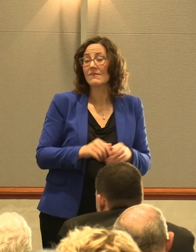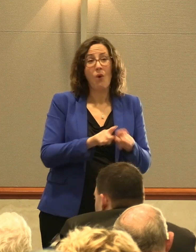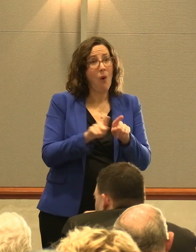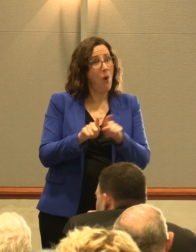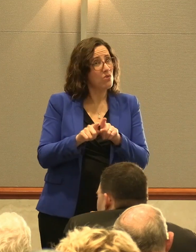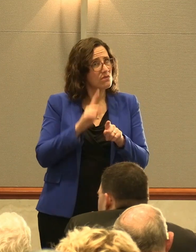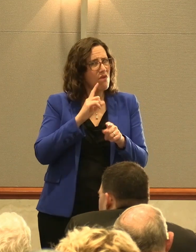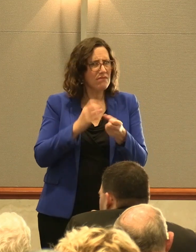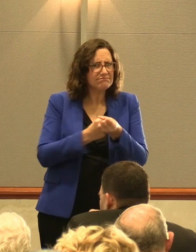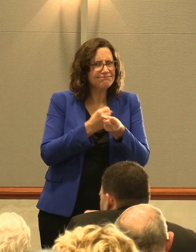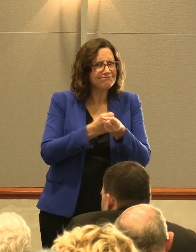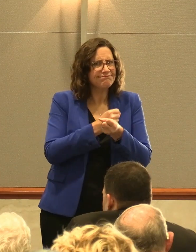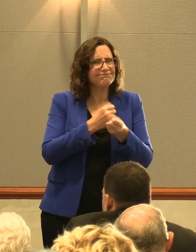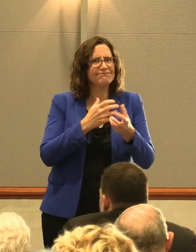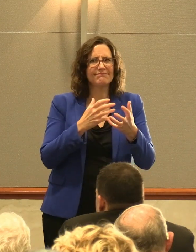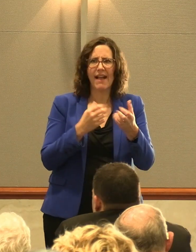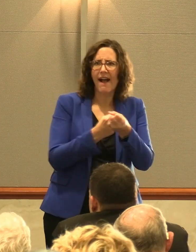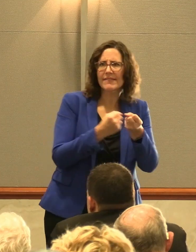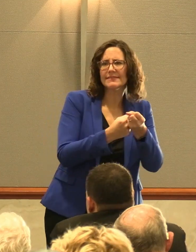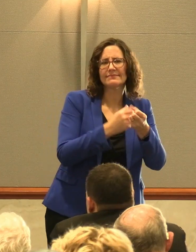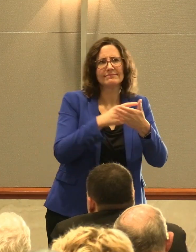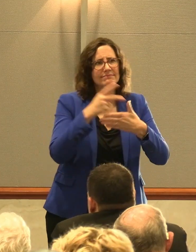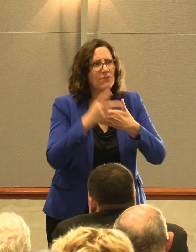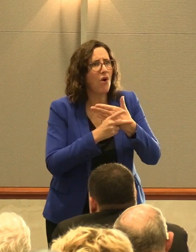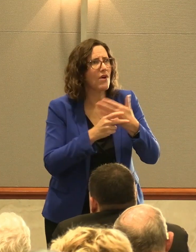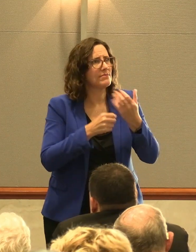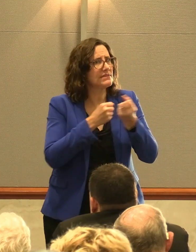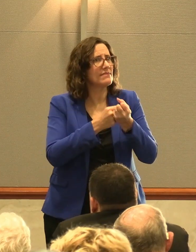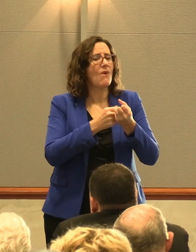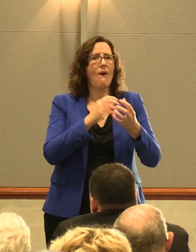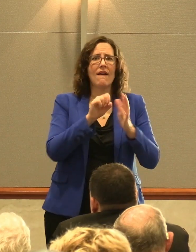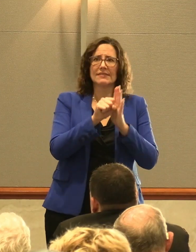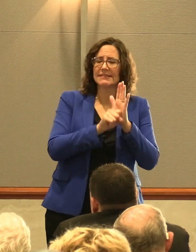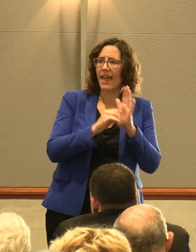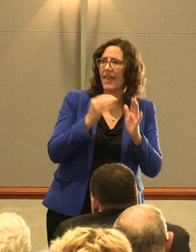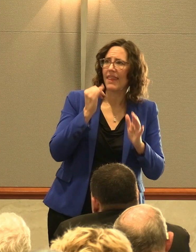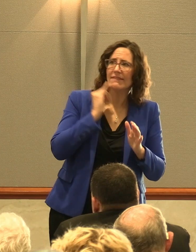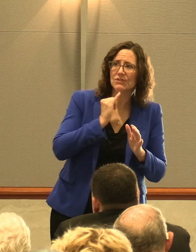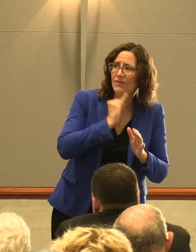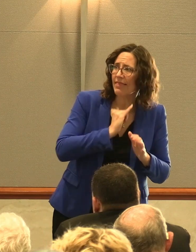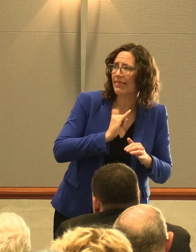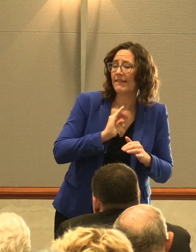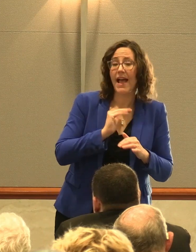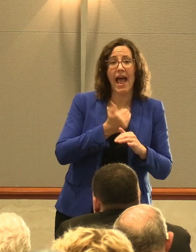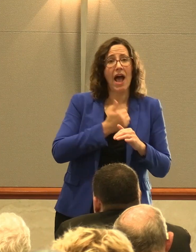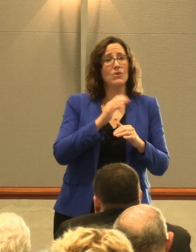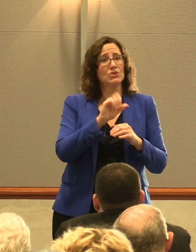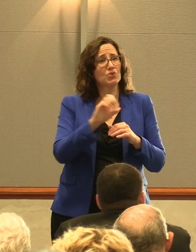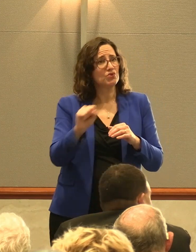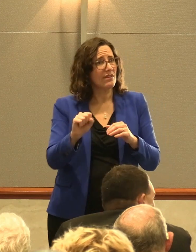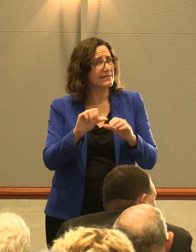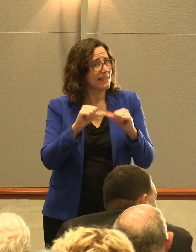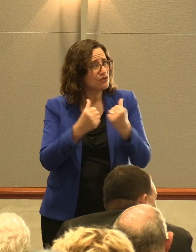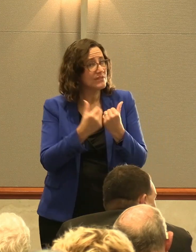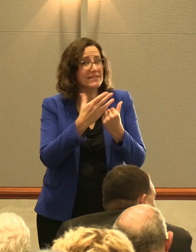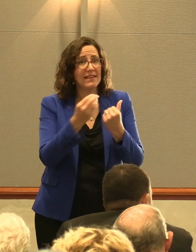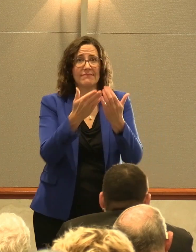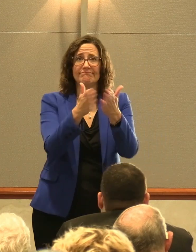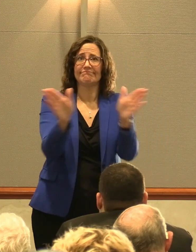robust advocacy and programming in support of the State of Israel, our social service agencies, and the community at